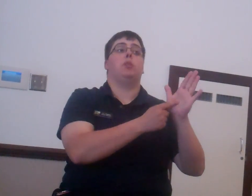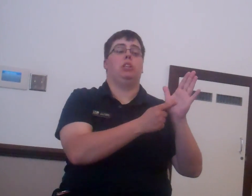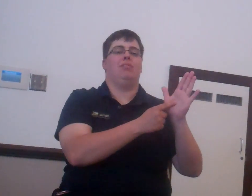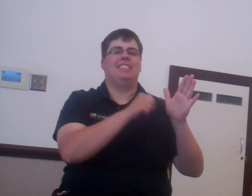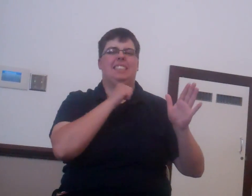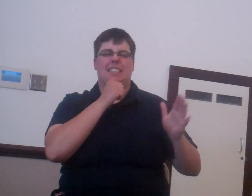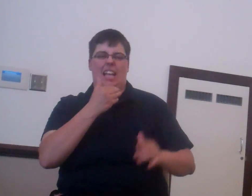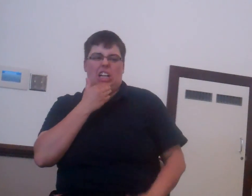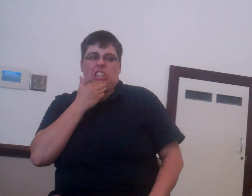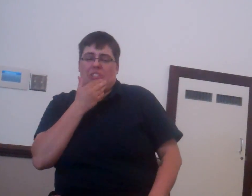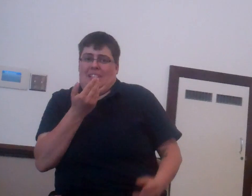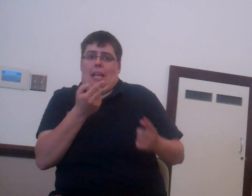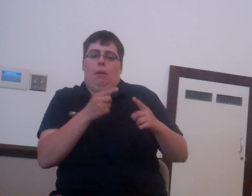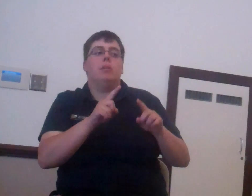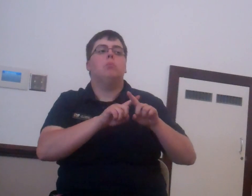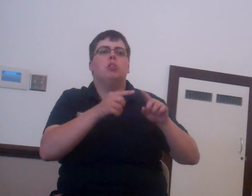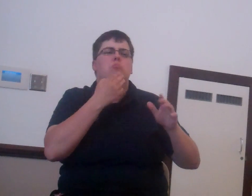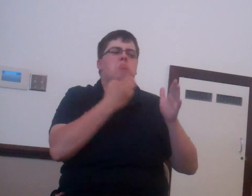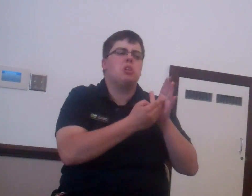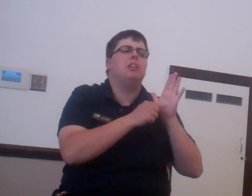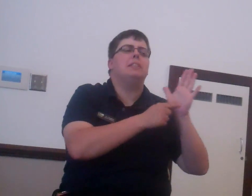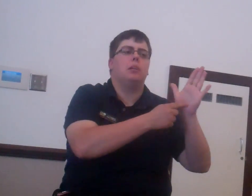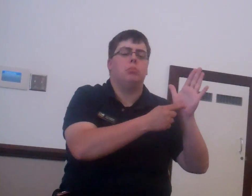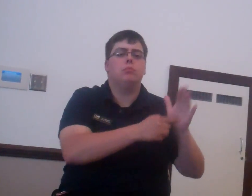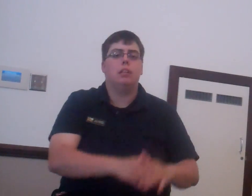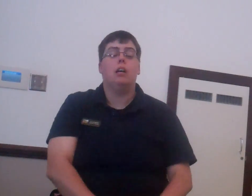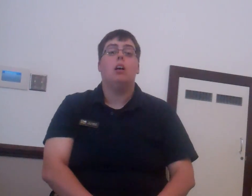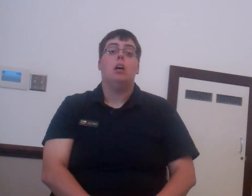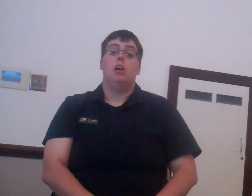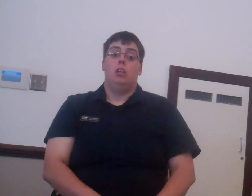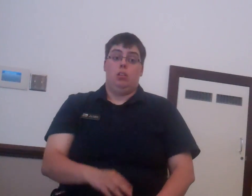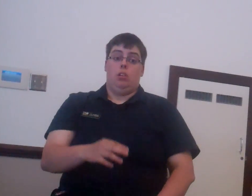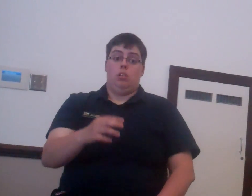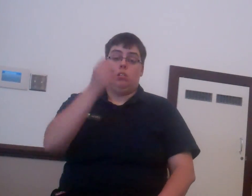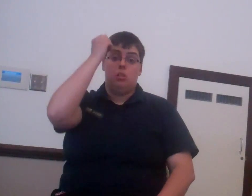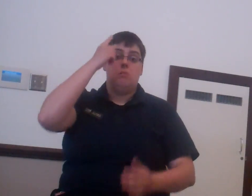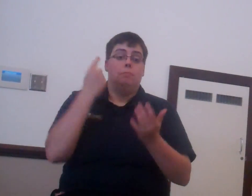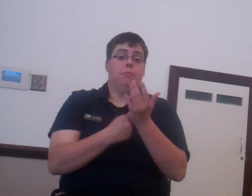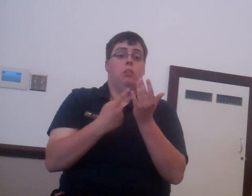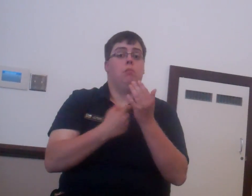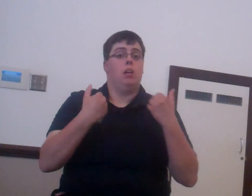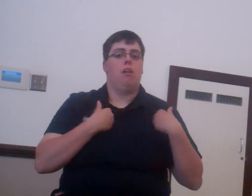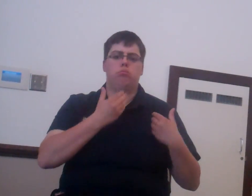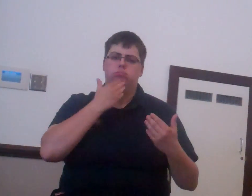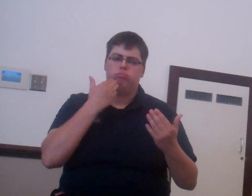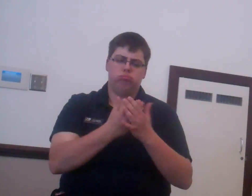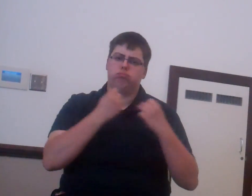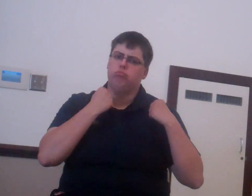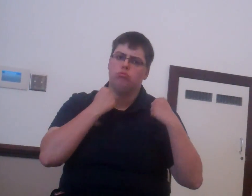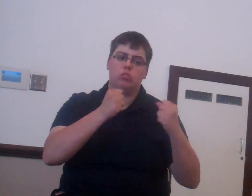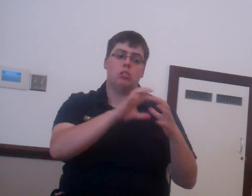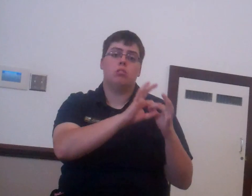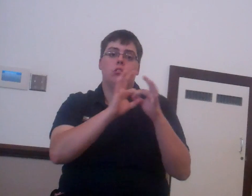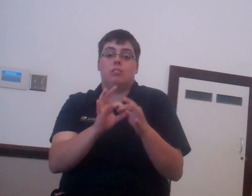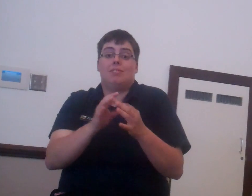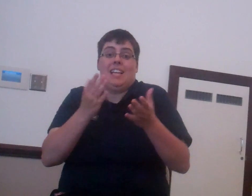And good that you're aware of it. Okay, so sometimes if we have a really good relationship at work, it might actually encourage us to screw around a little